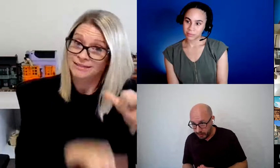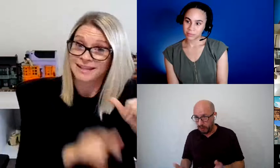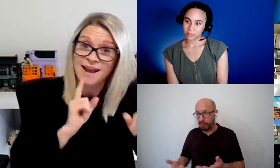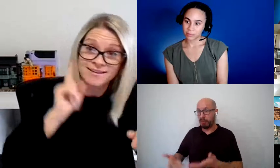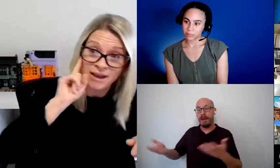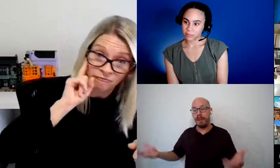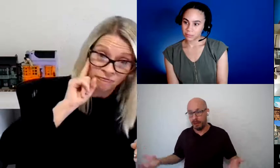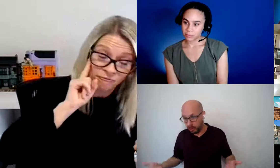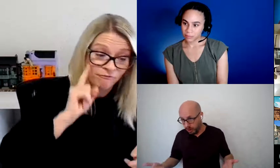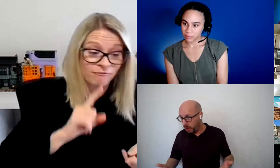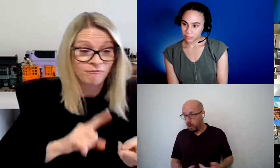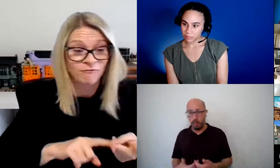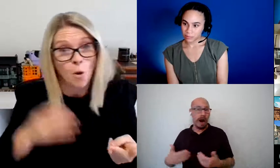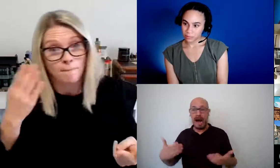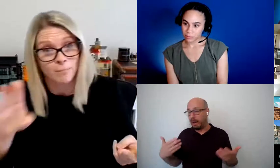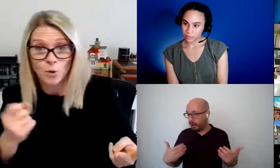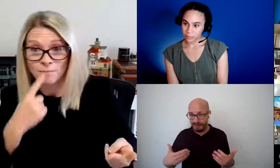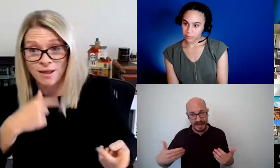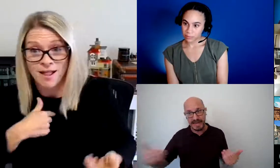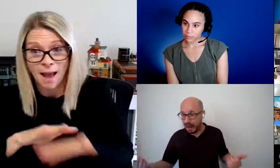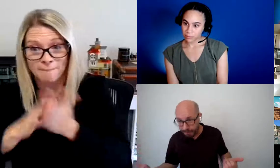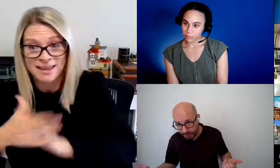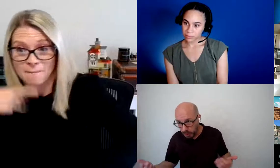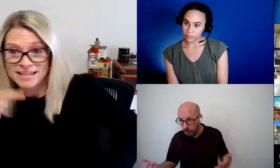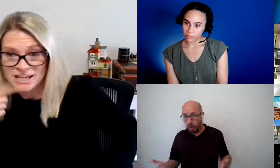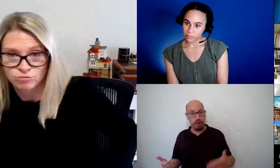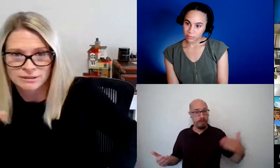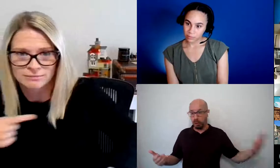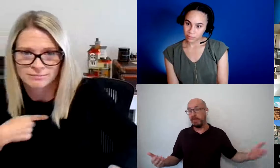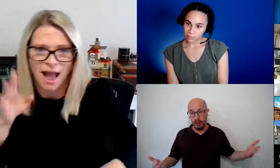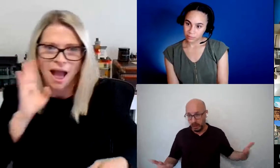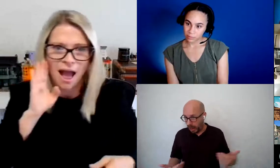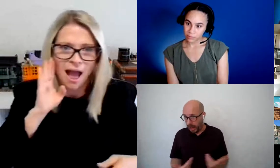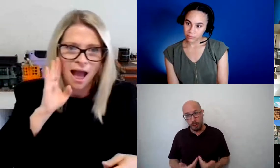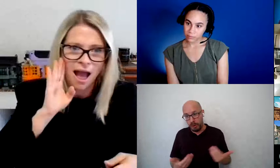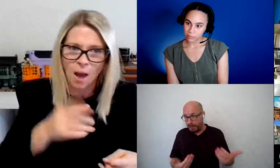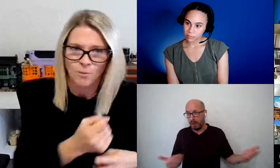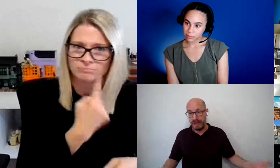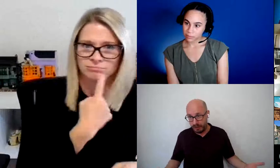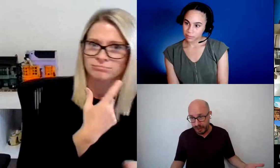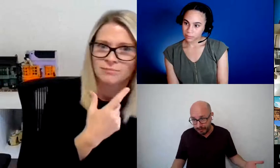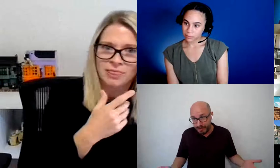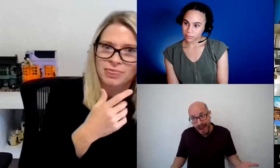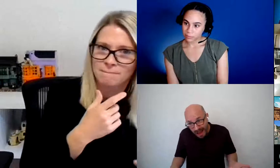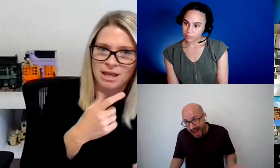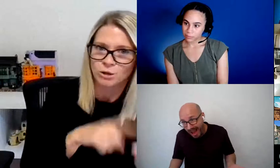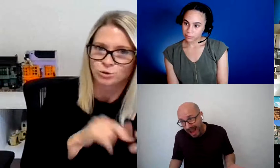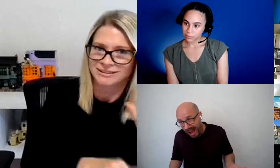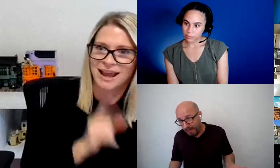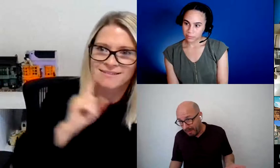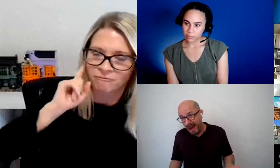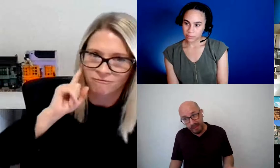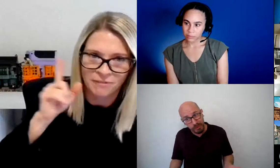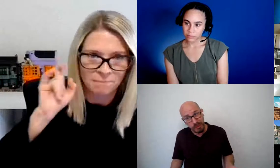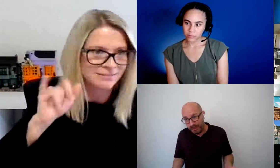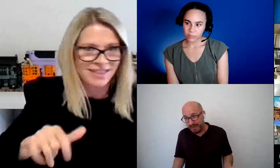of the red pill, where I were to stay deaf, or the blue pill, I were to become hearing, I'm going to be honest with you.